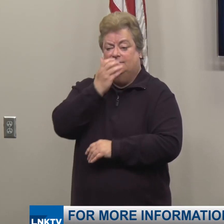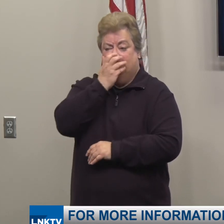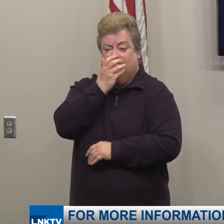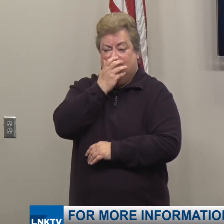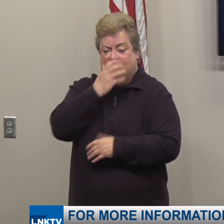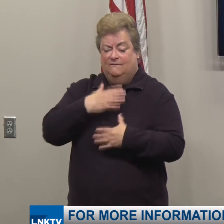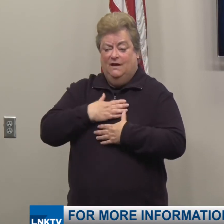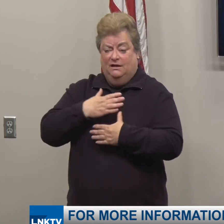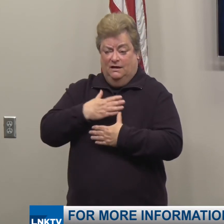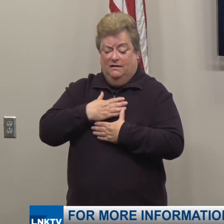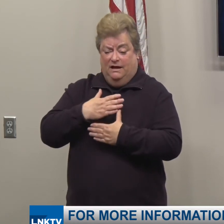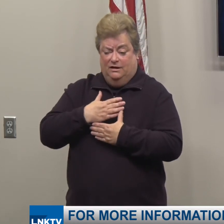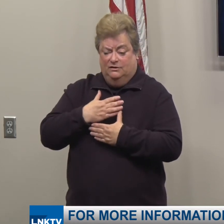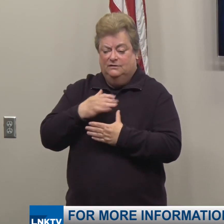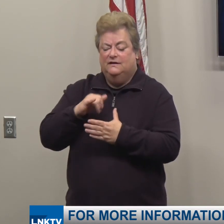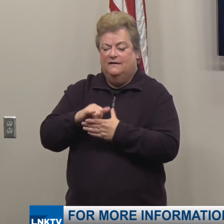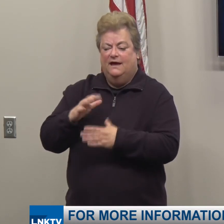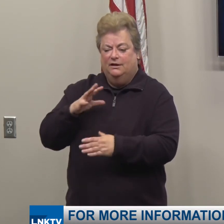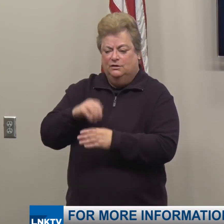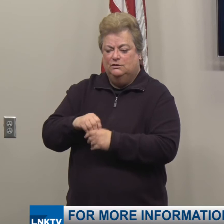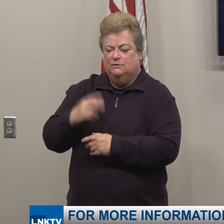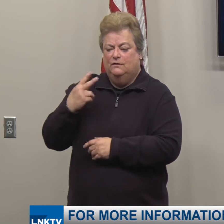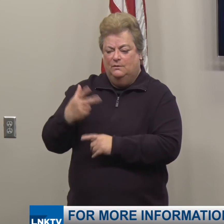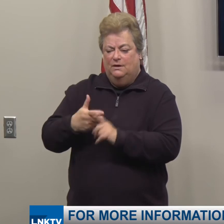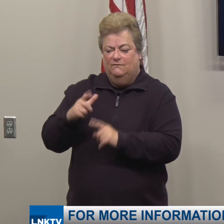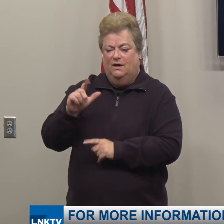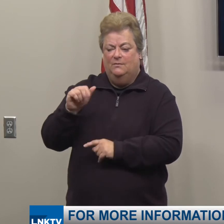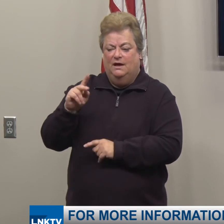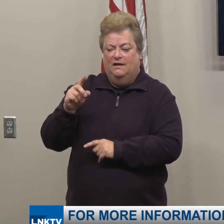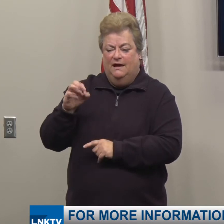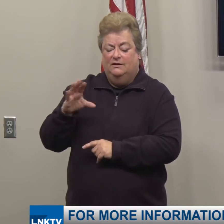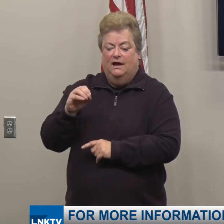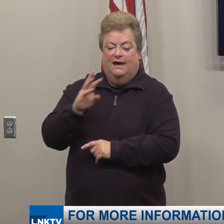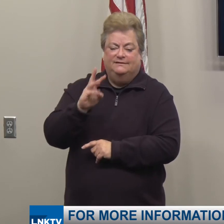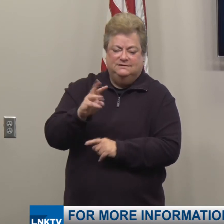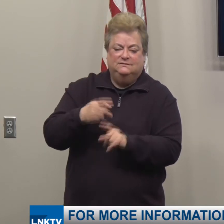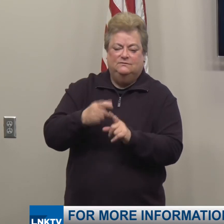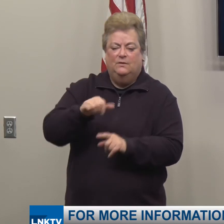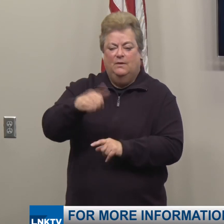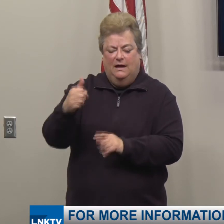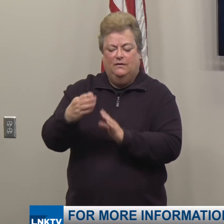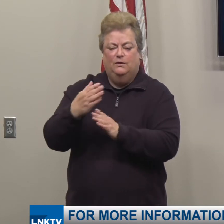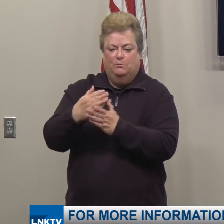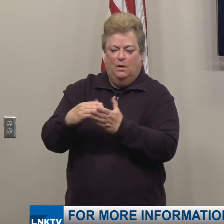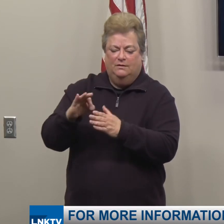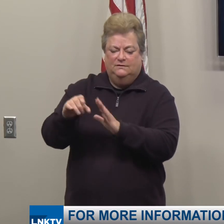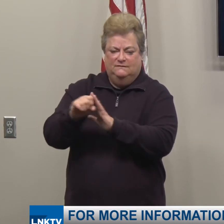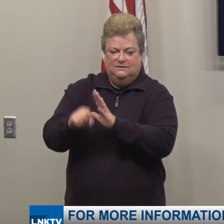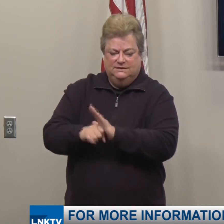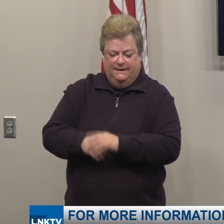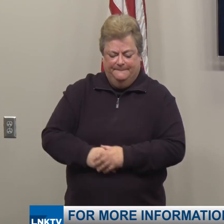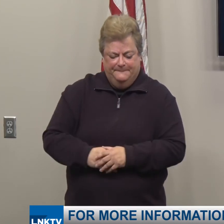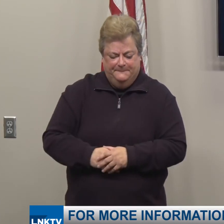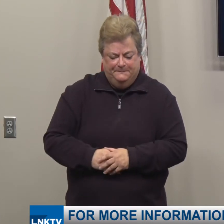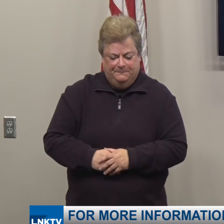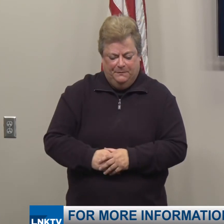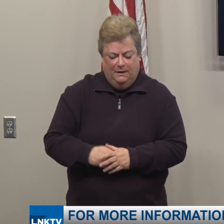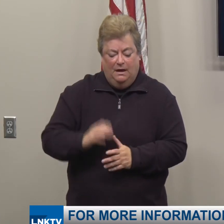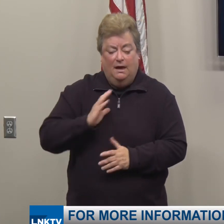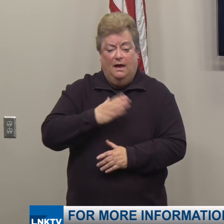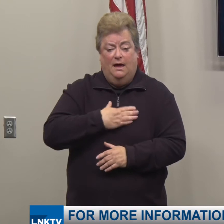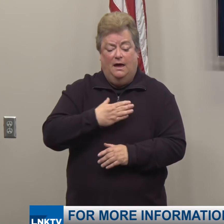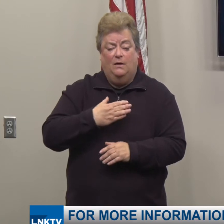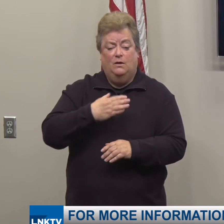that includes 3 from Lancaster County and 6 from other parts of the state. Our